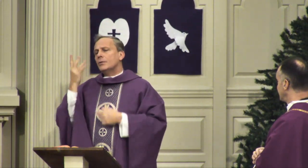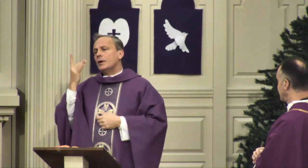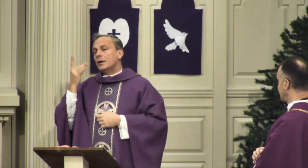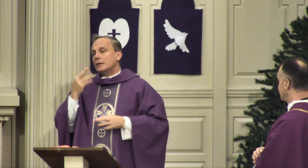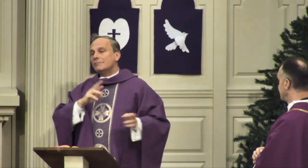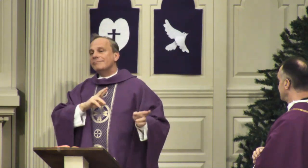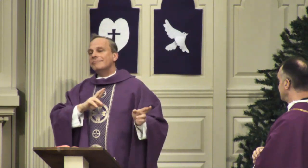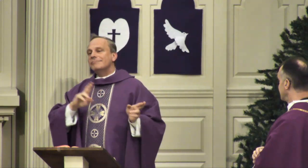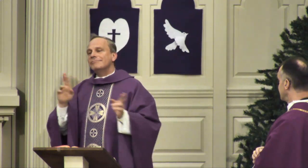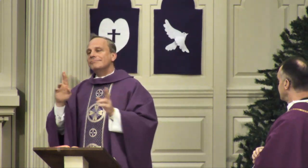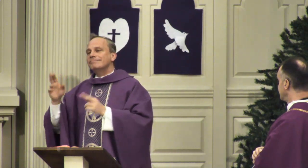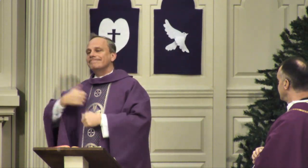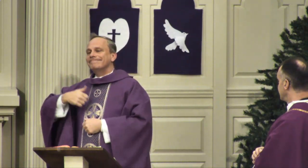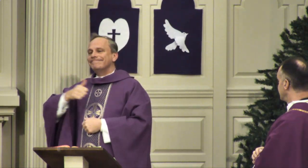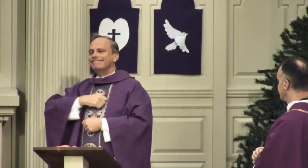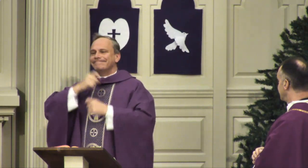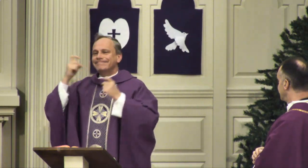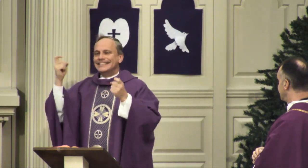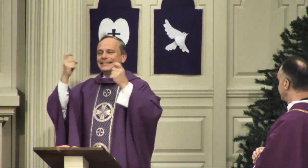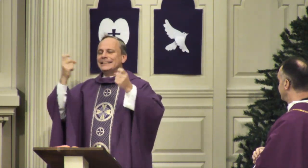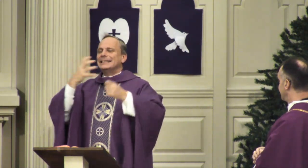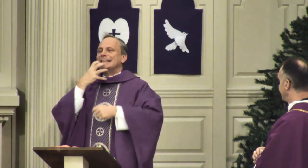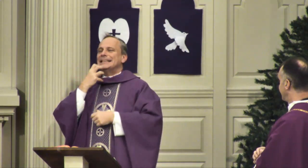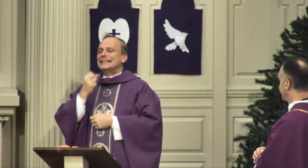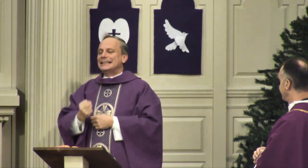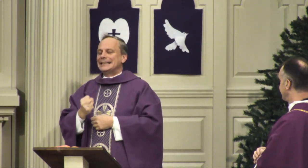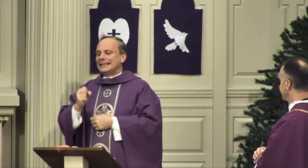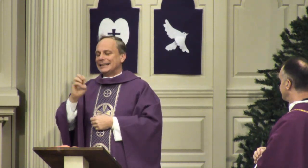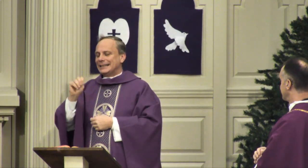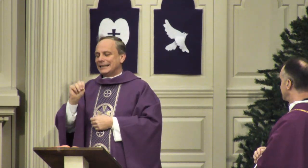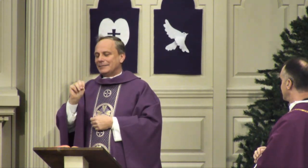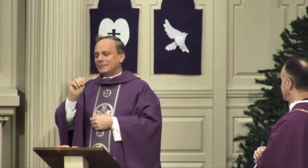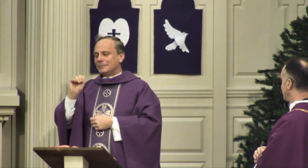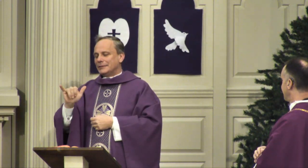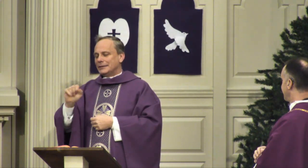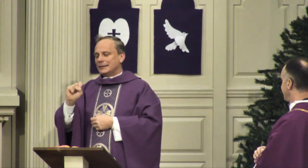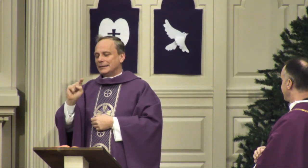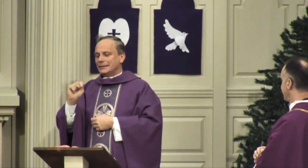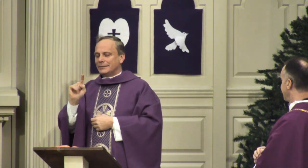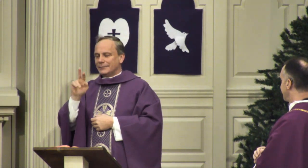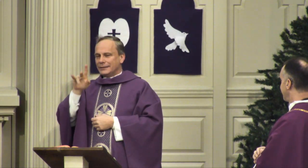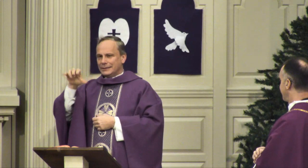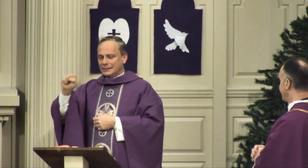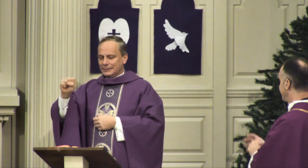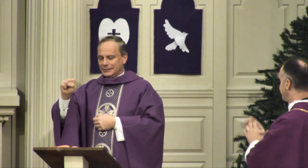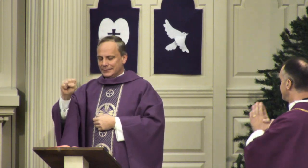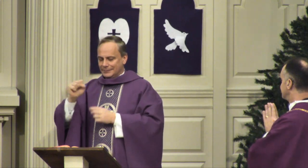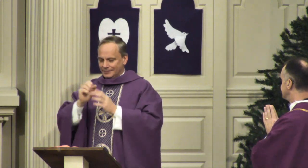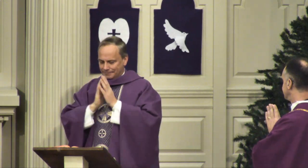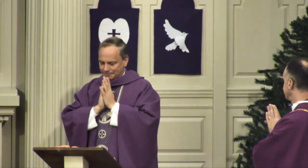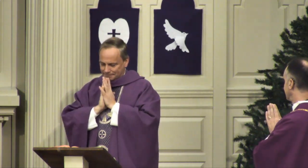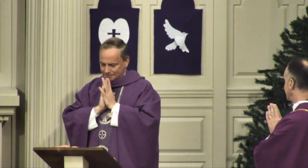Let us acknowledge our sins and so prepare ourselves to celebrate the sacred mysteries.